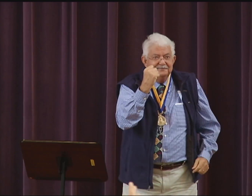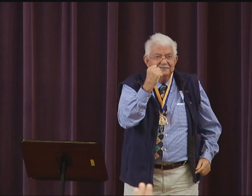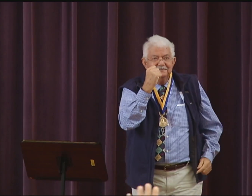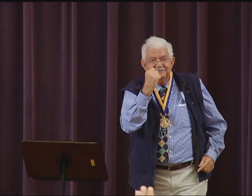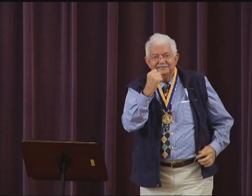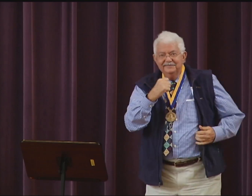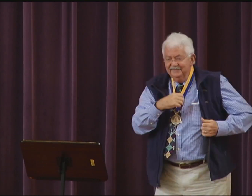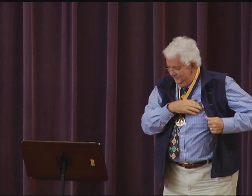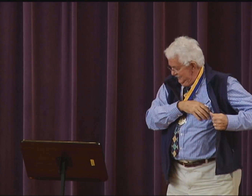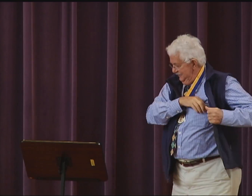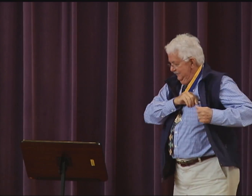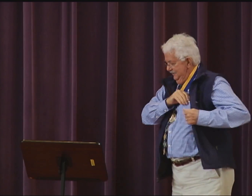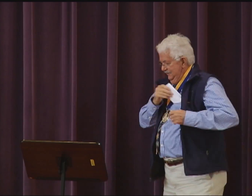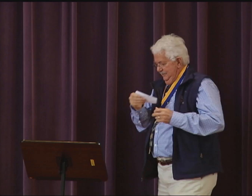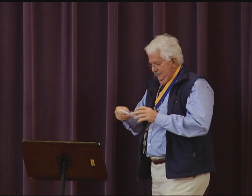right?